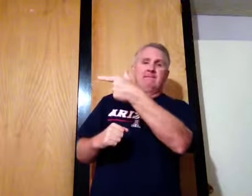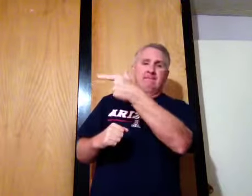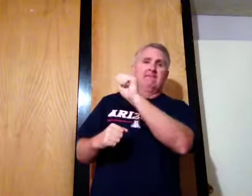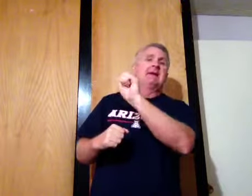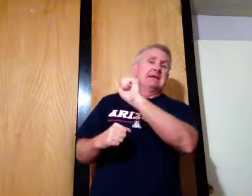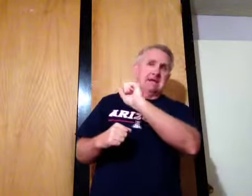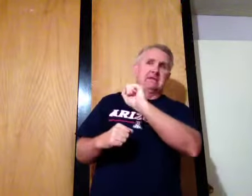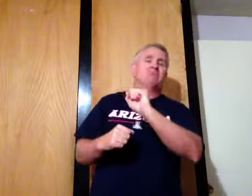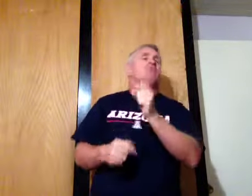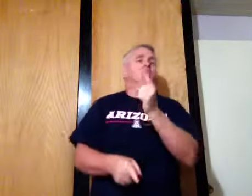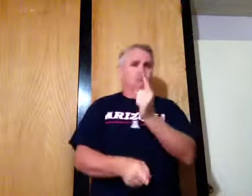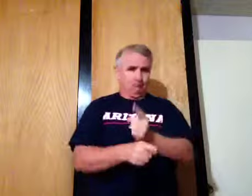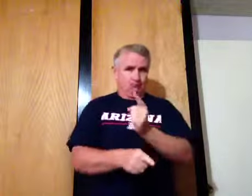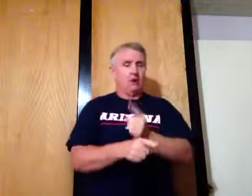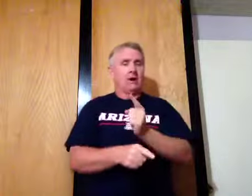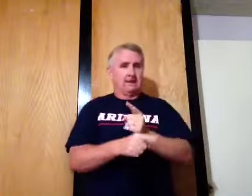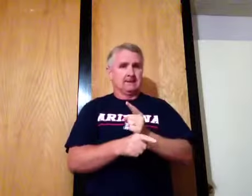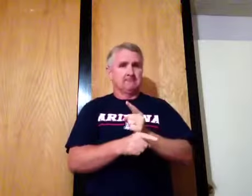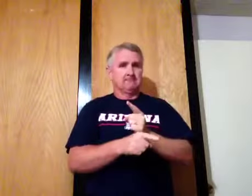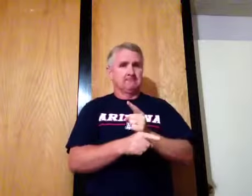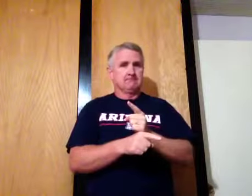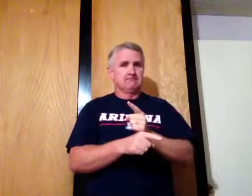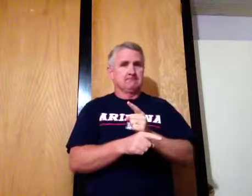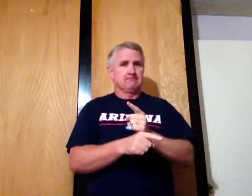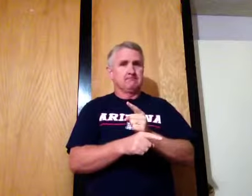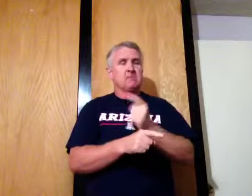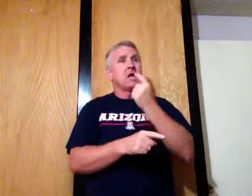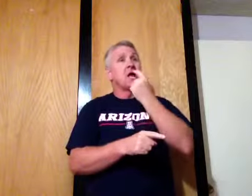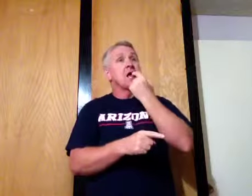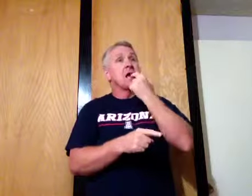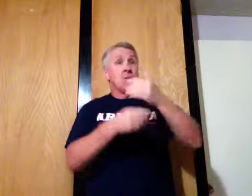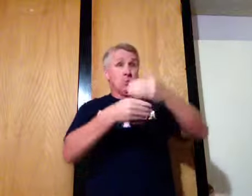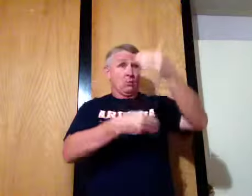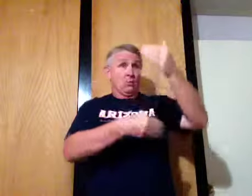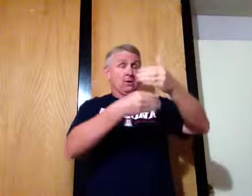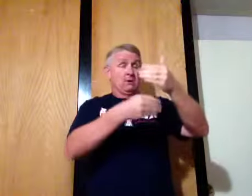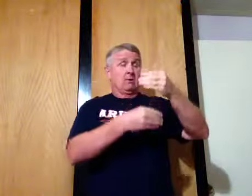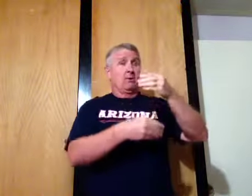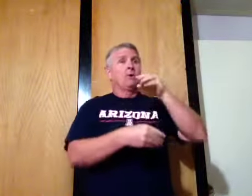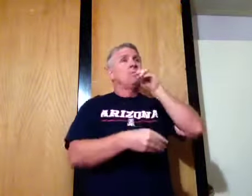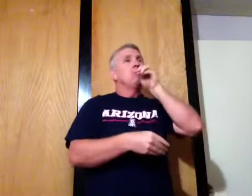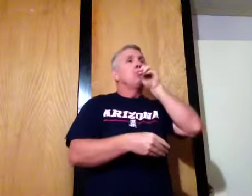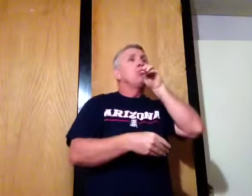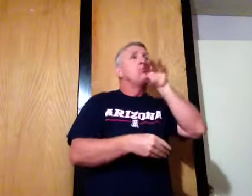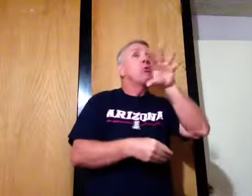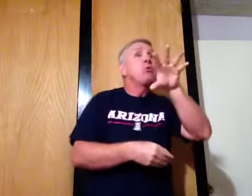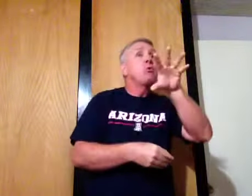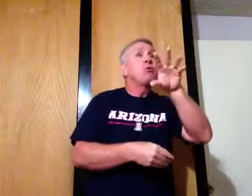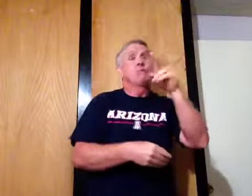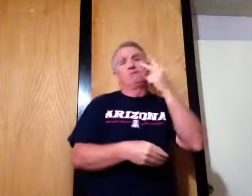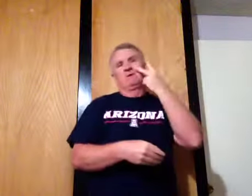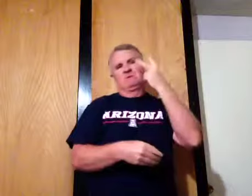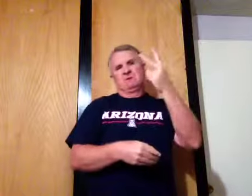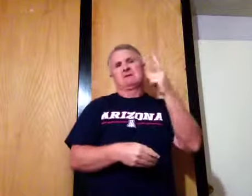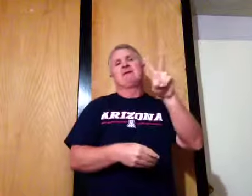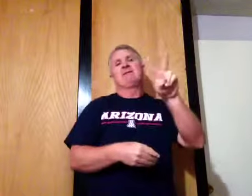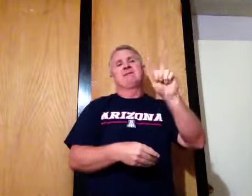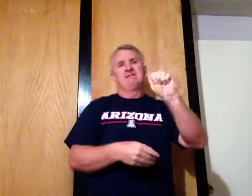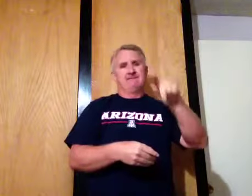on the window. You have, every time you exhale carbon dioxide or other gases as well as water vapor. The water vapor in your breath